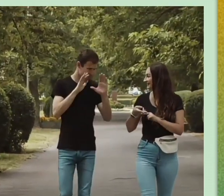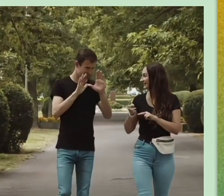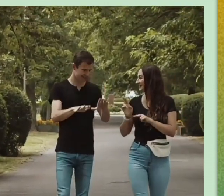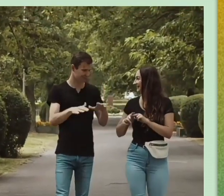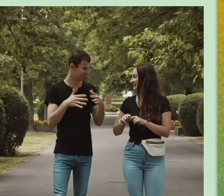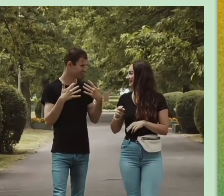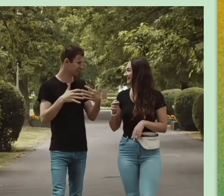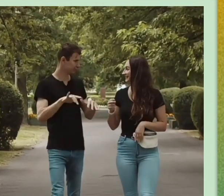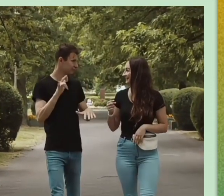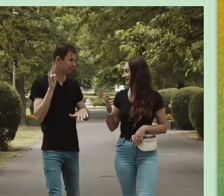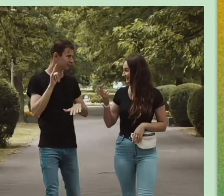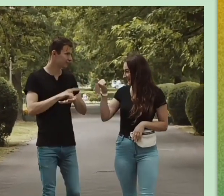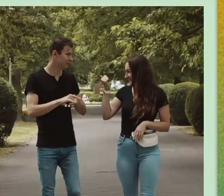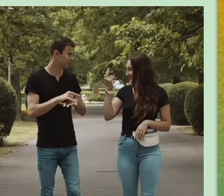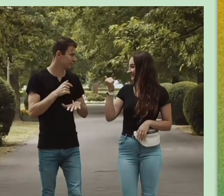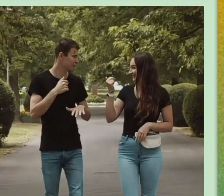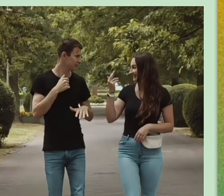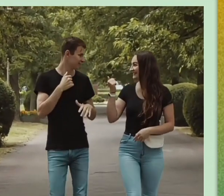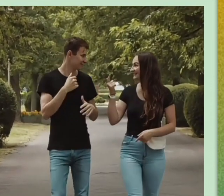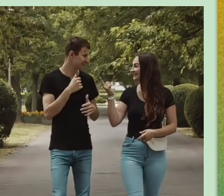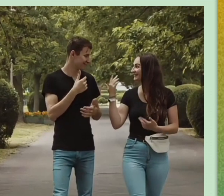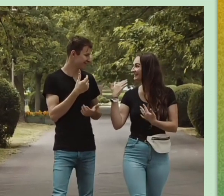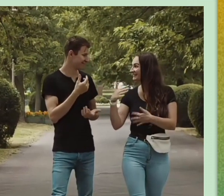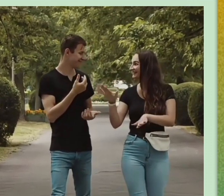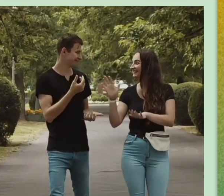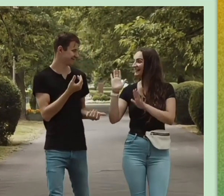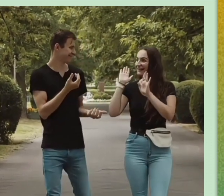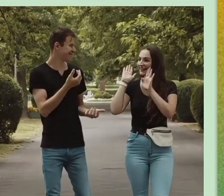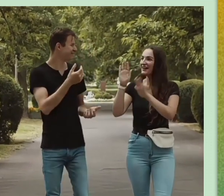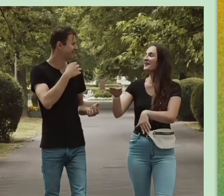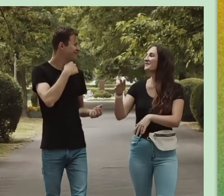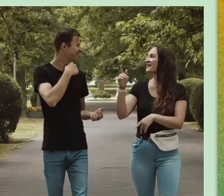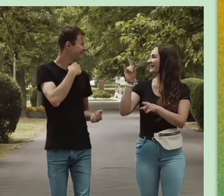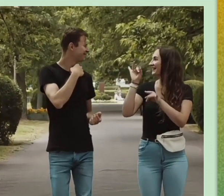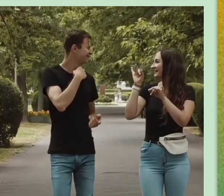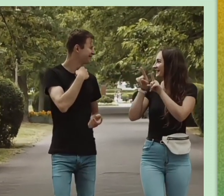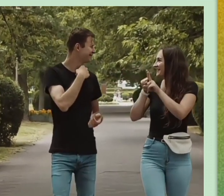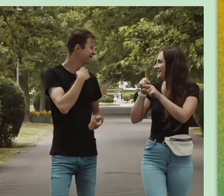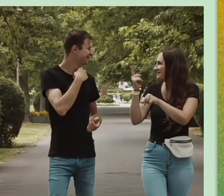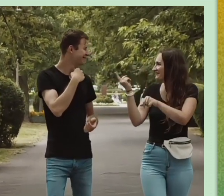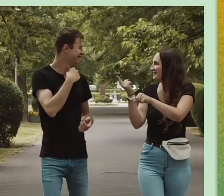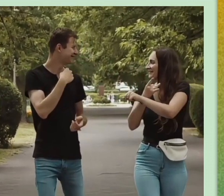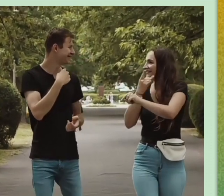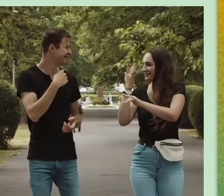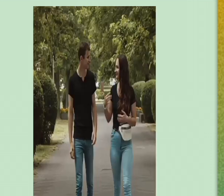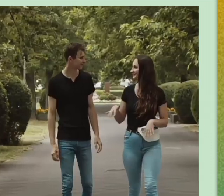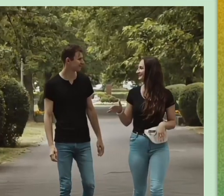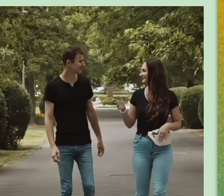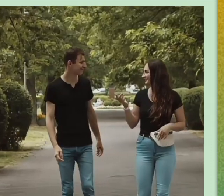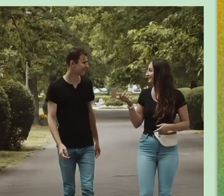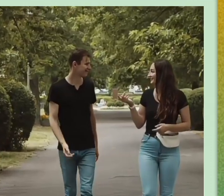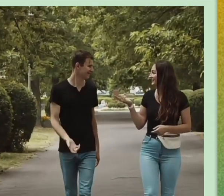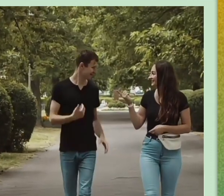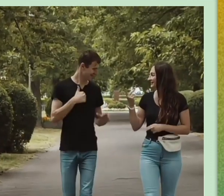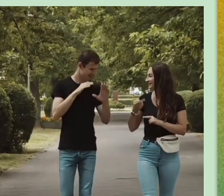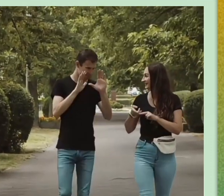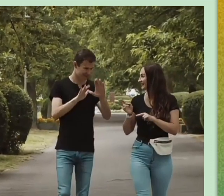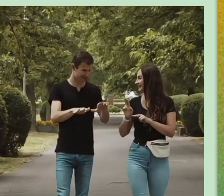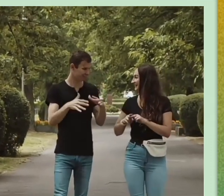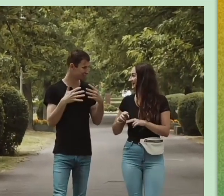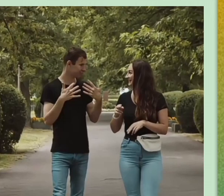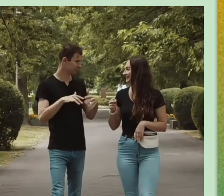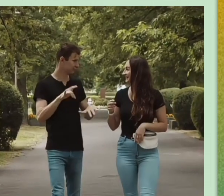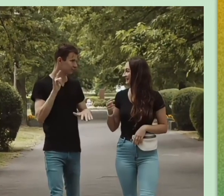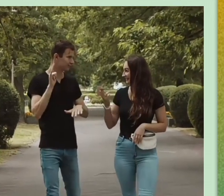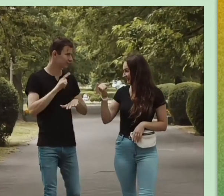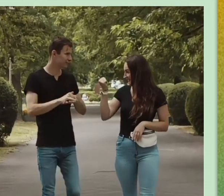George Ewell defines sign language as a visual gestural language that uses handshapes, orientation, location,